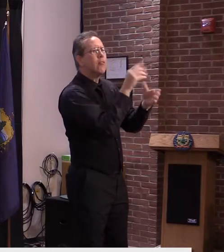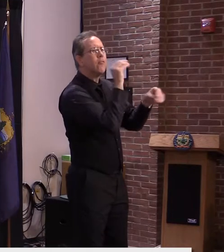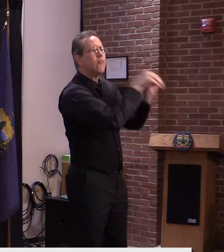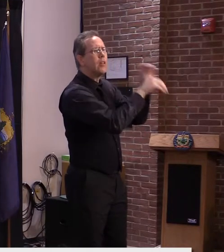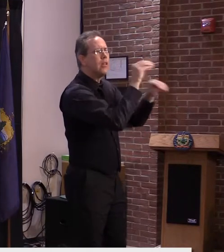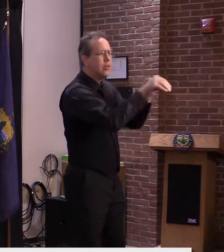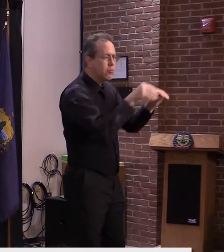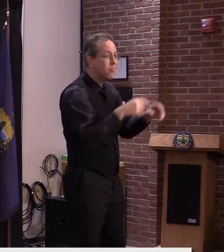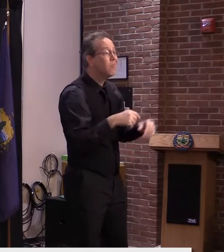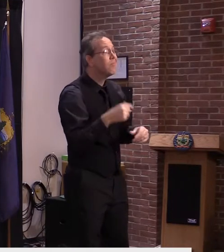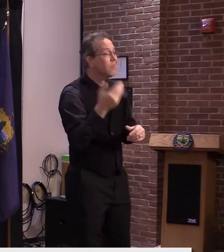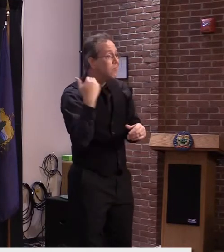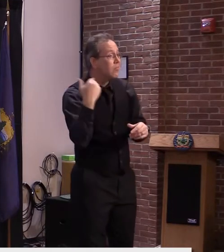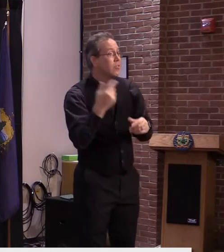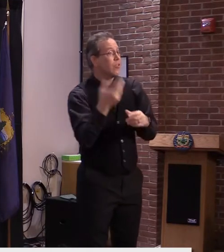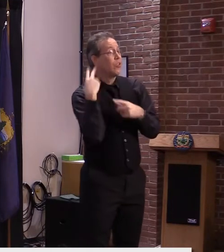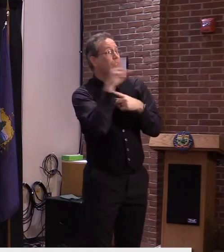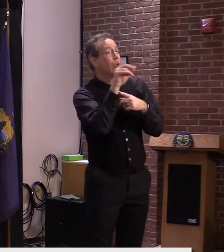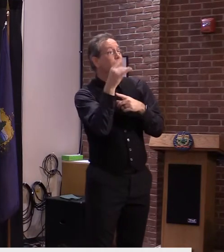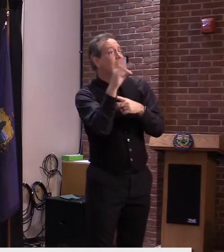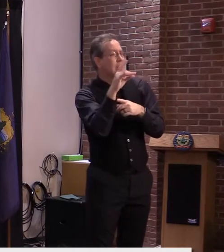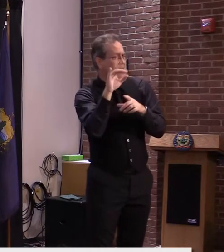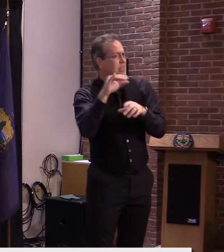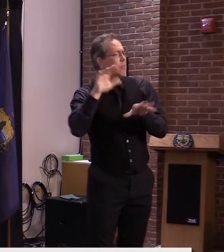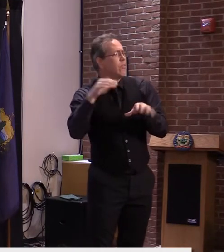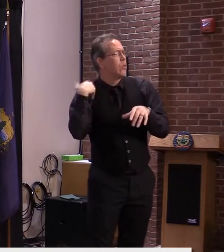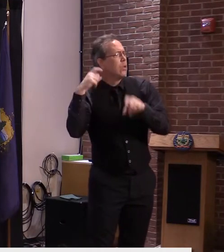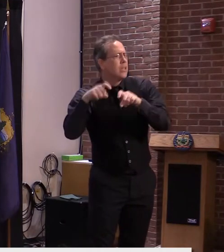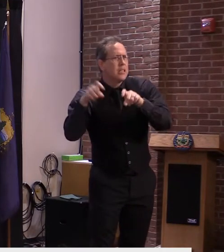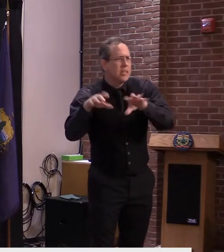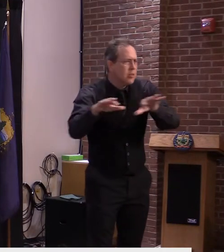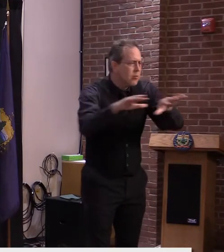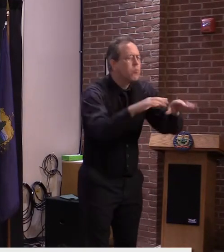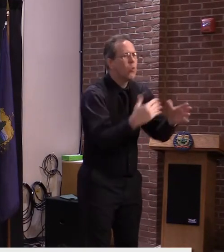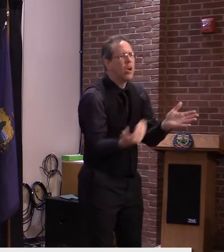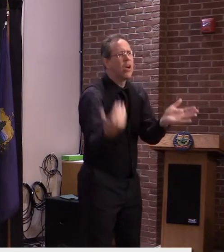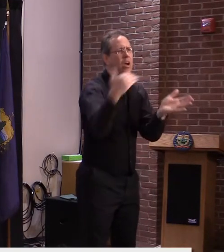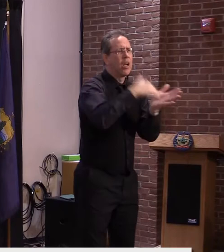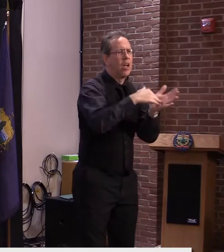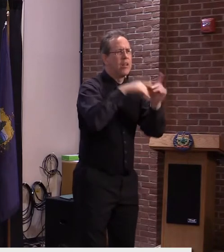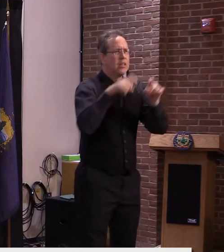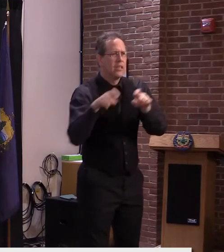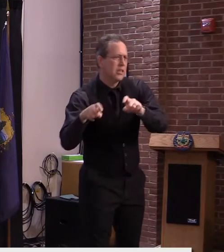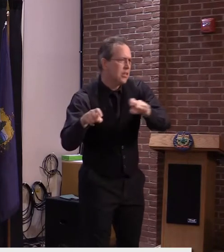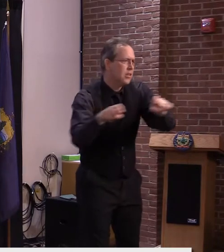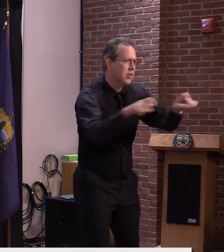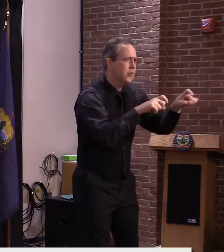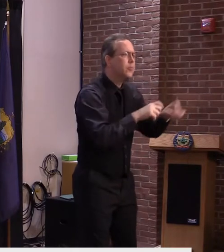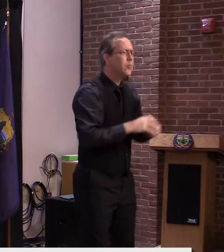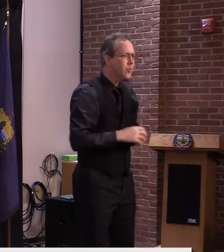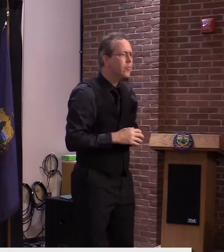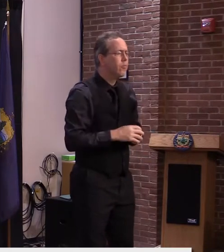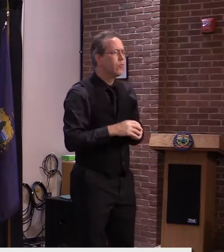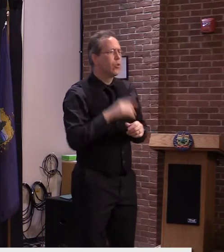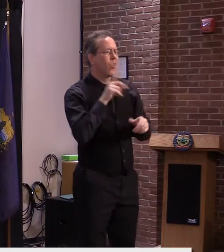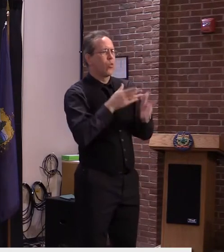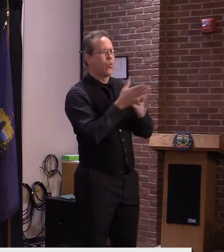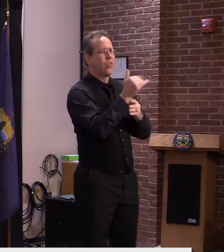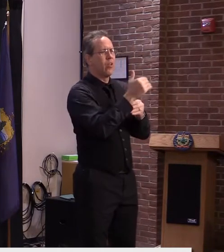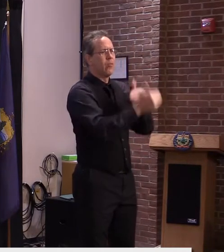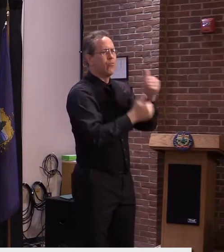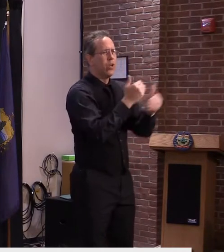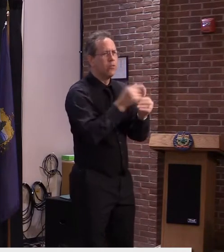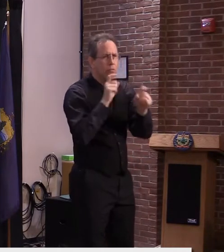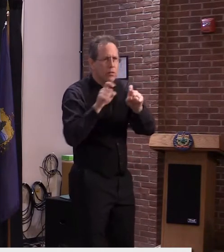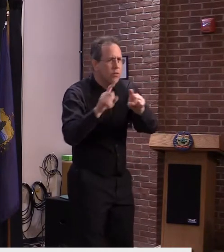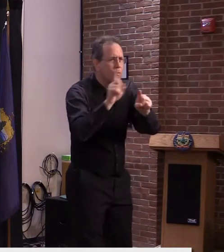the department did in 2018. That project is underway as we speak. Now, here's the funding for the Critical Communications